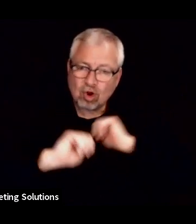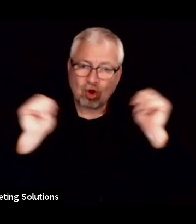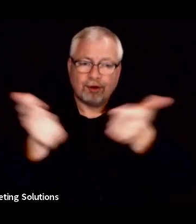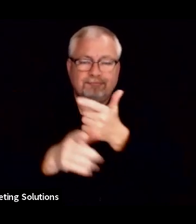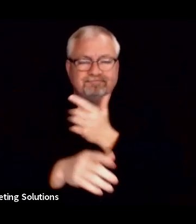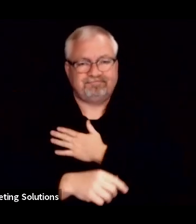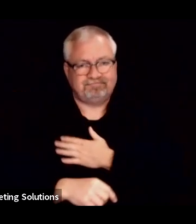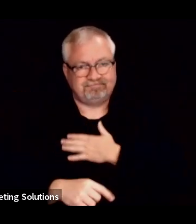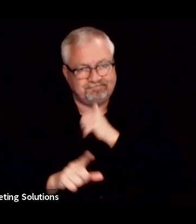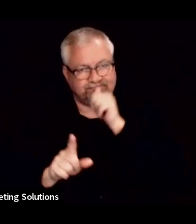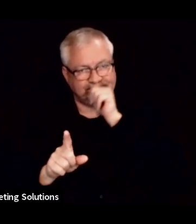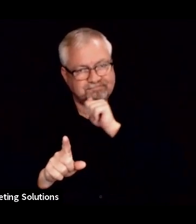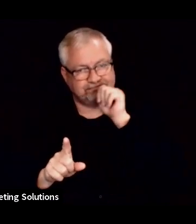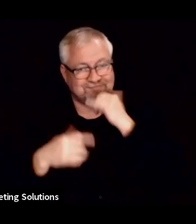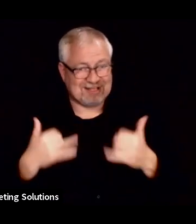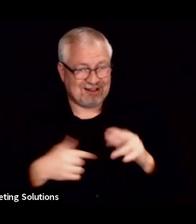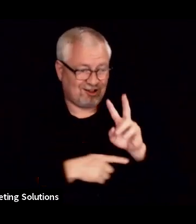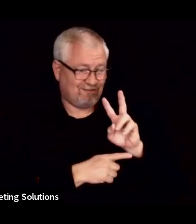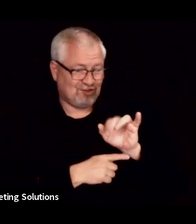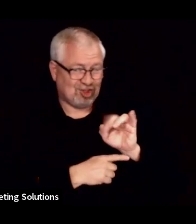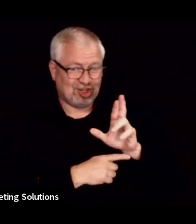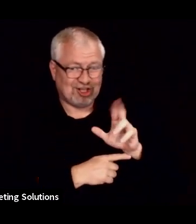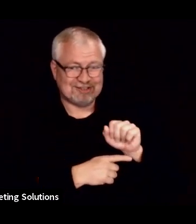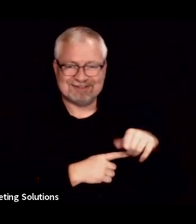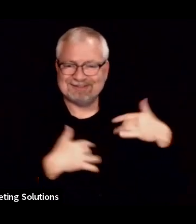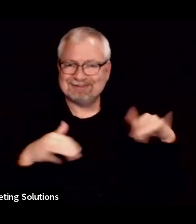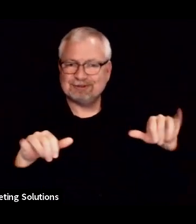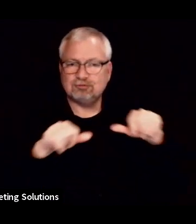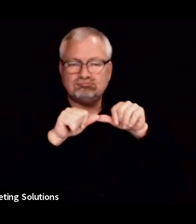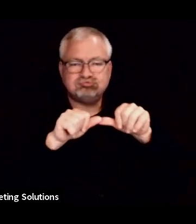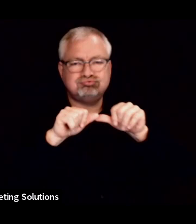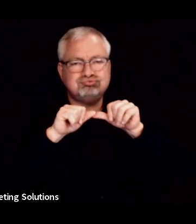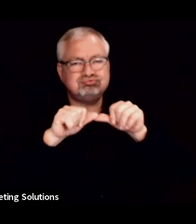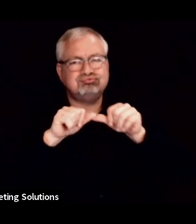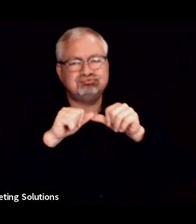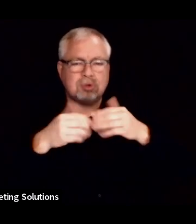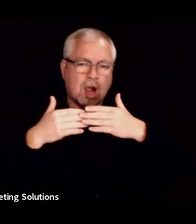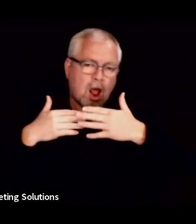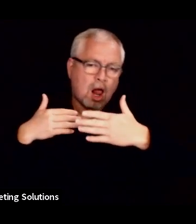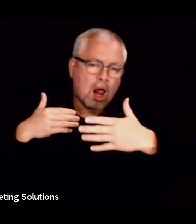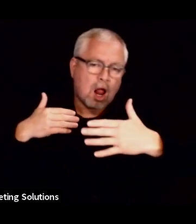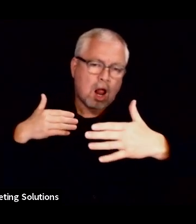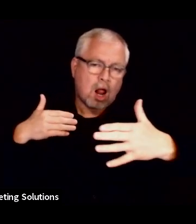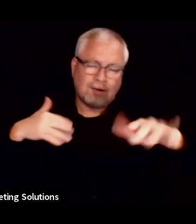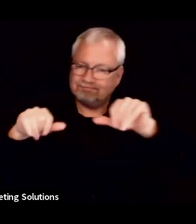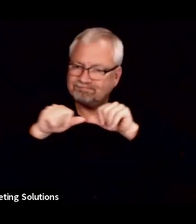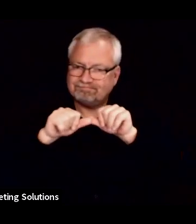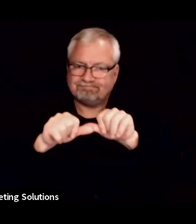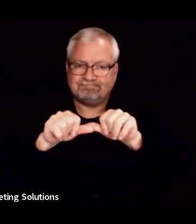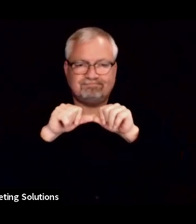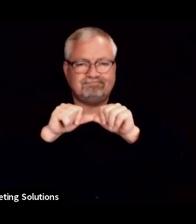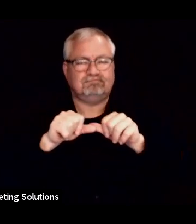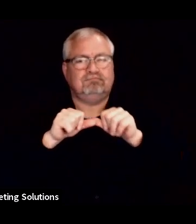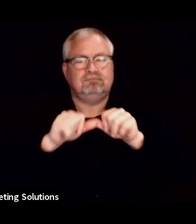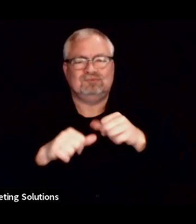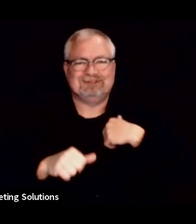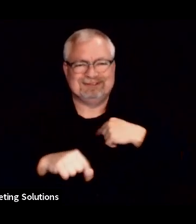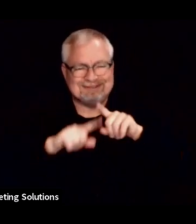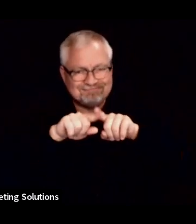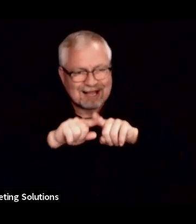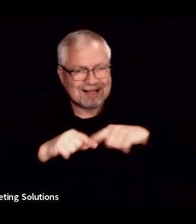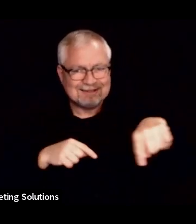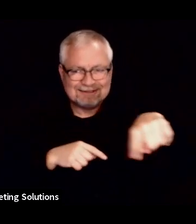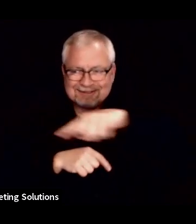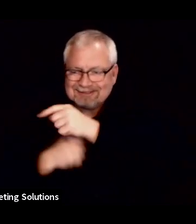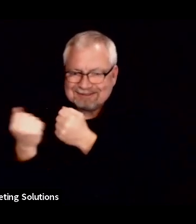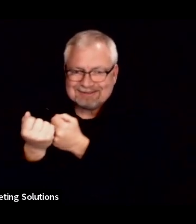with us for a while, and we all depend on each other to really